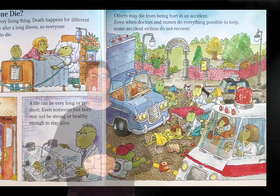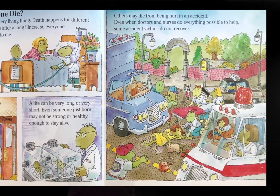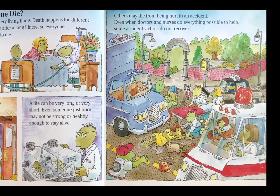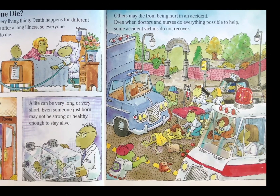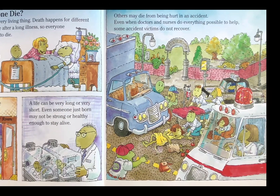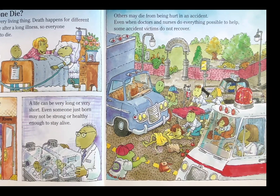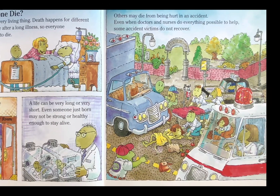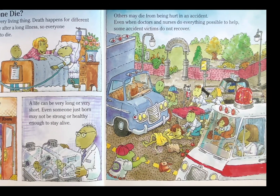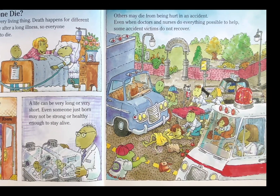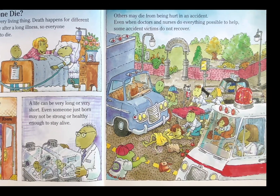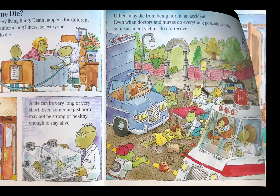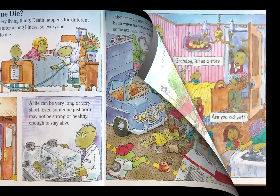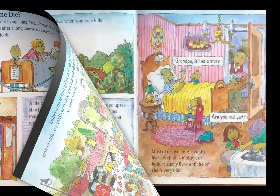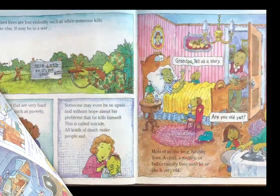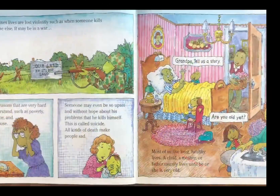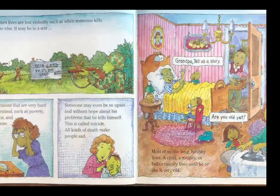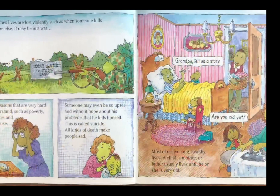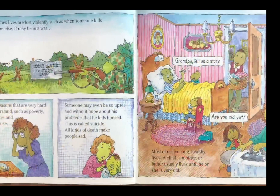recover.